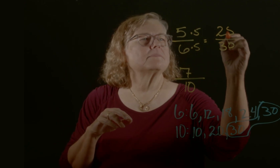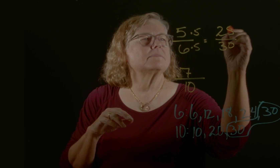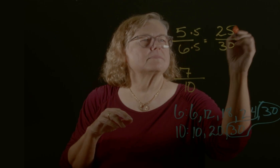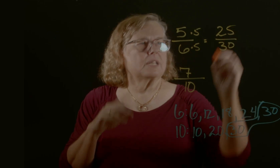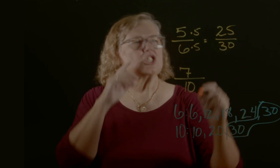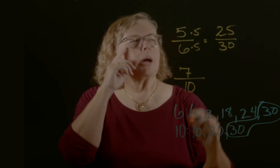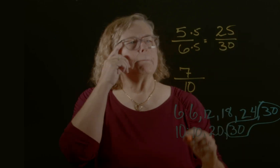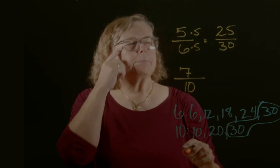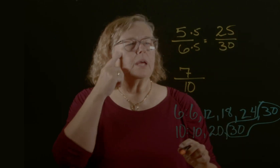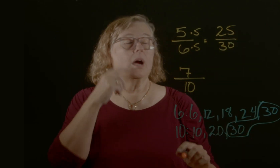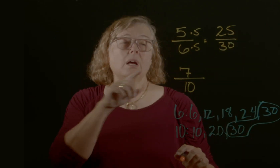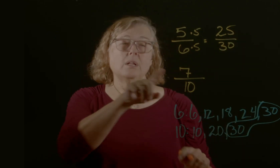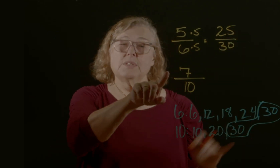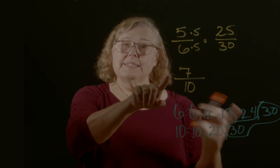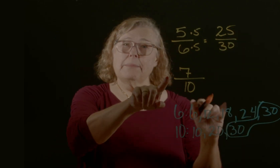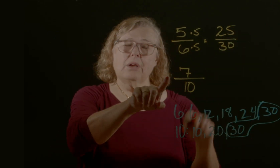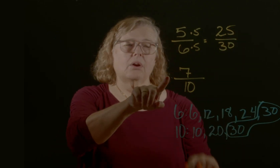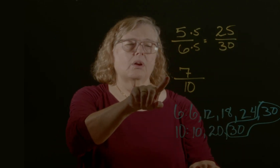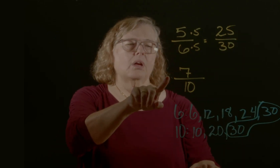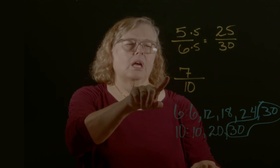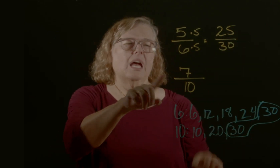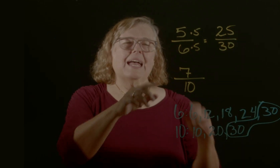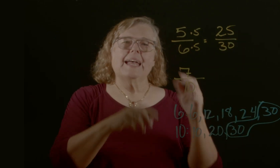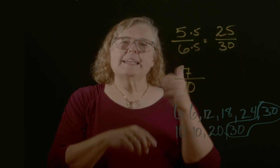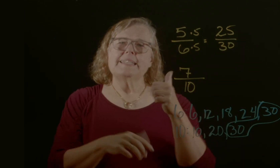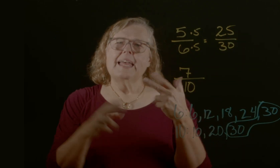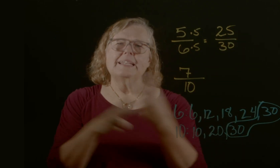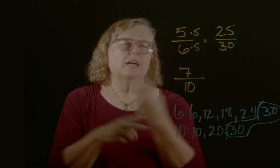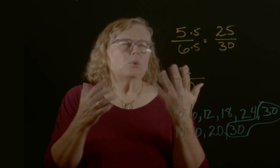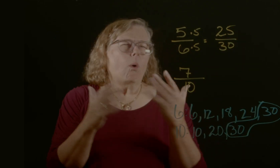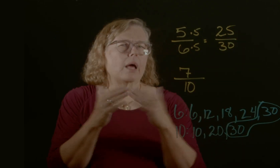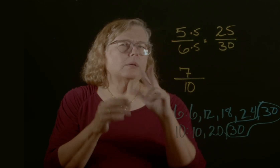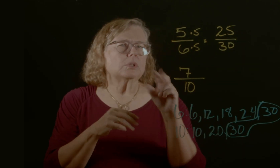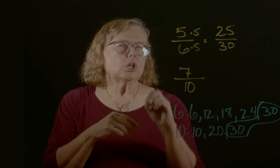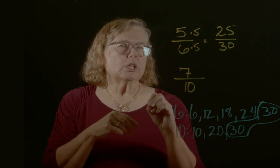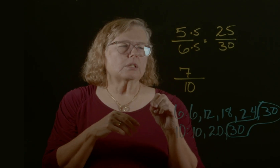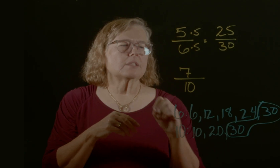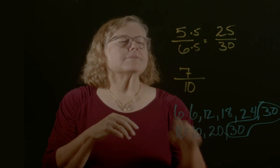Good job. All right, let's do the same thing here. 10 times what's going to be 30? You got